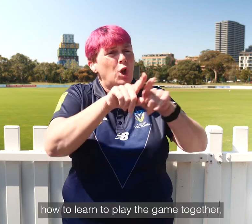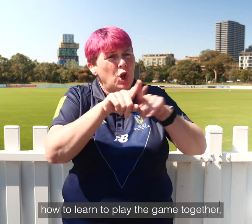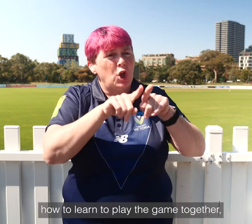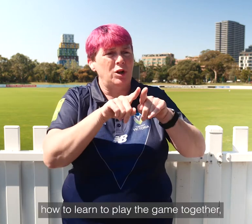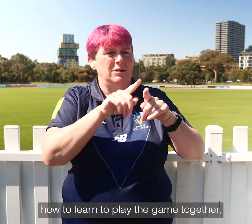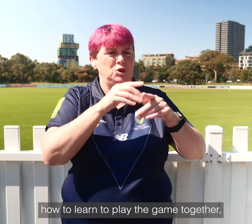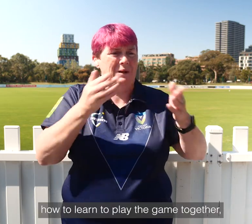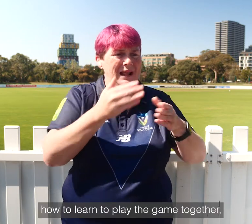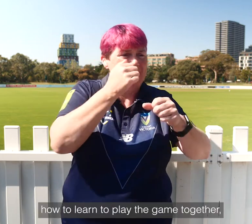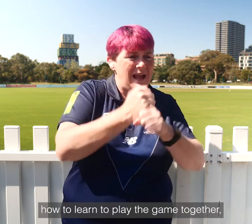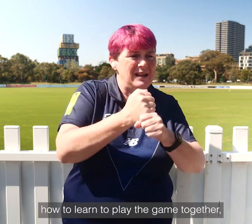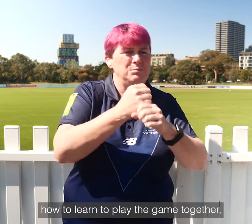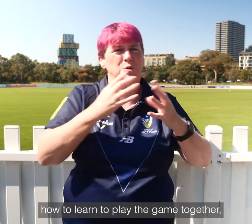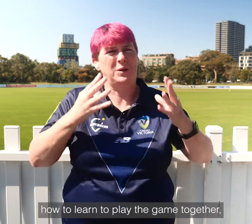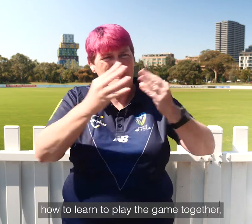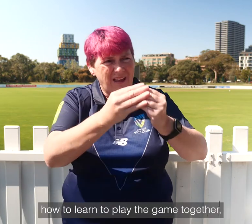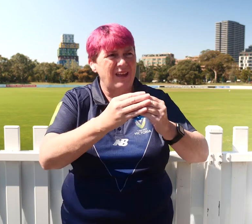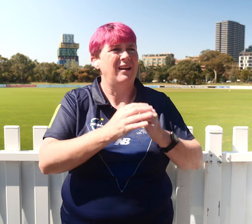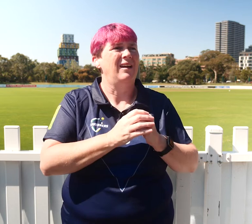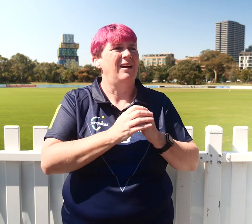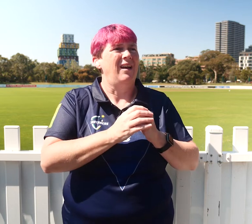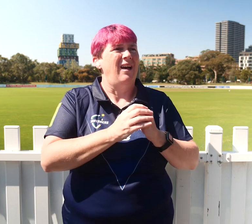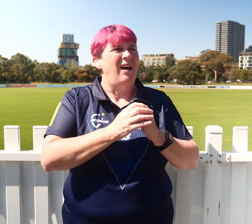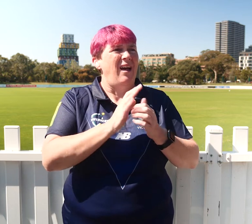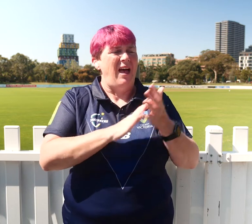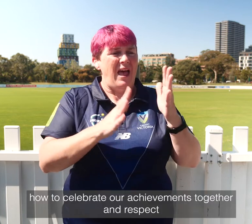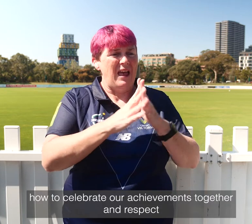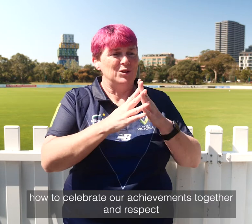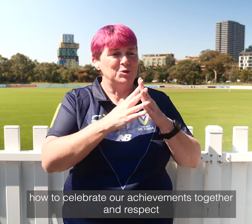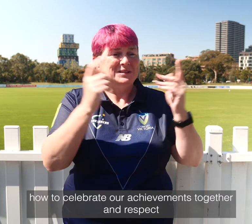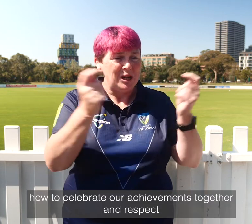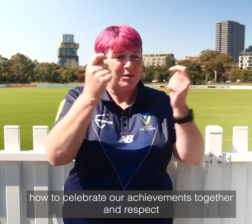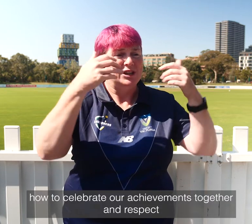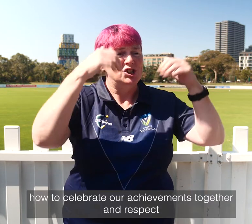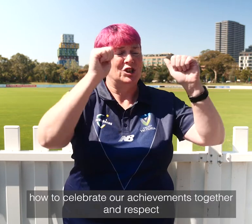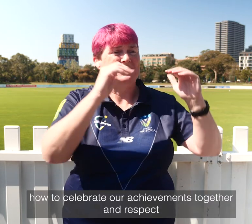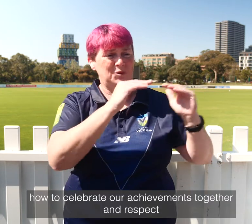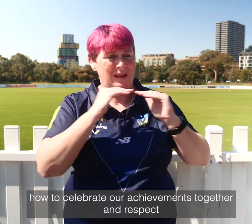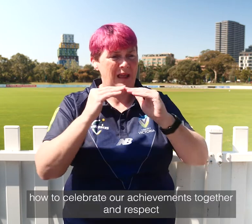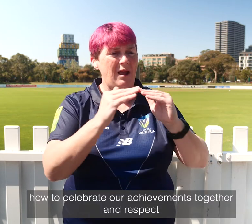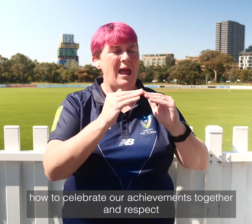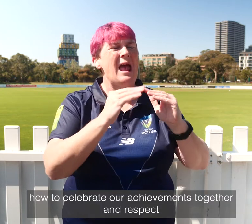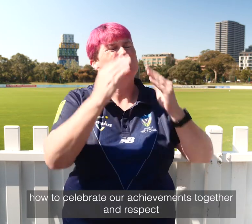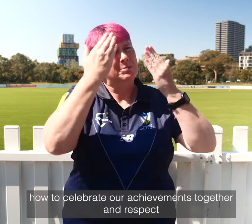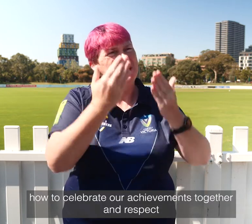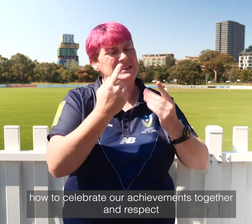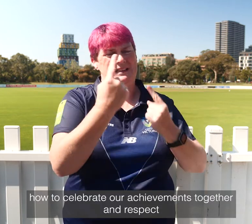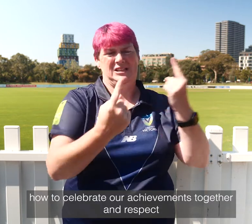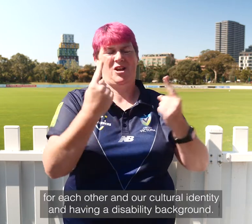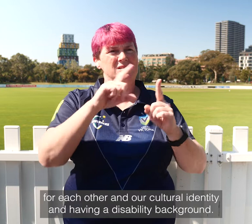how to learn to play the game together, how to celebrate our achievements together and respect for each